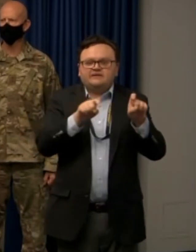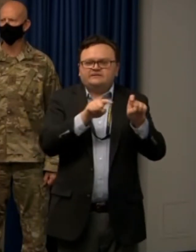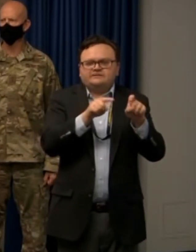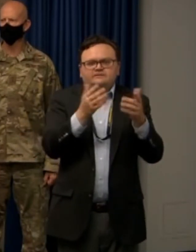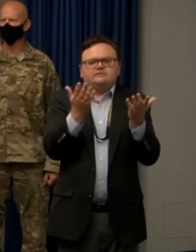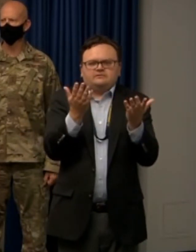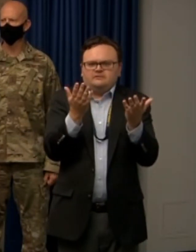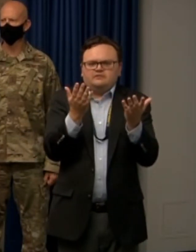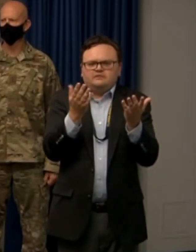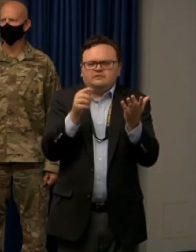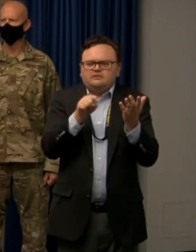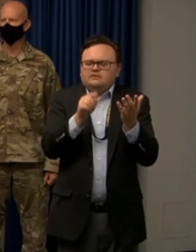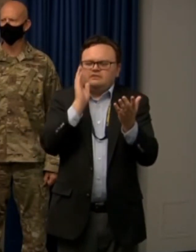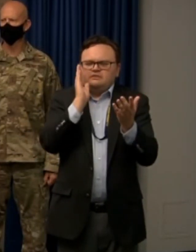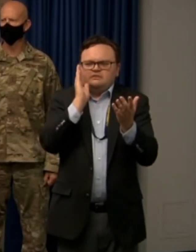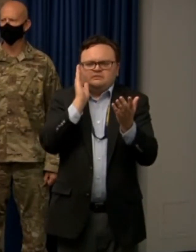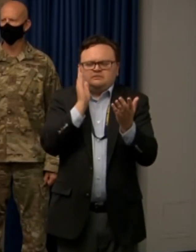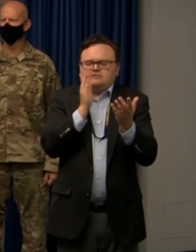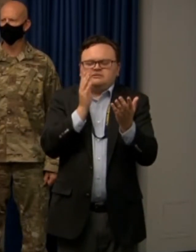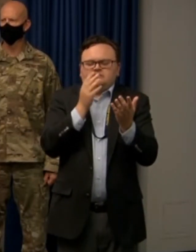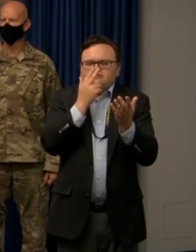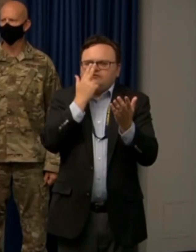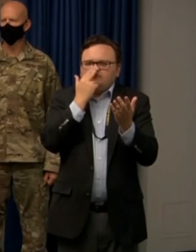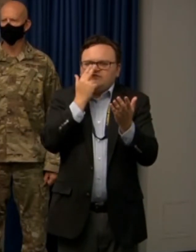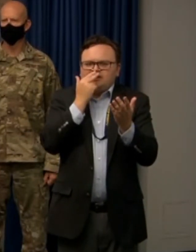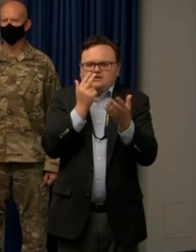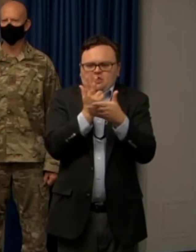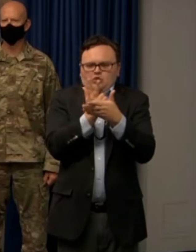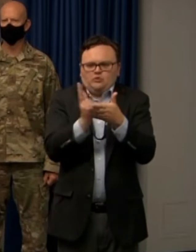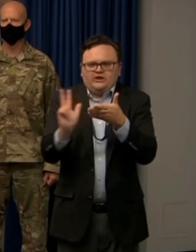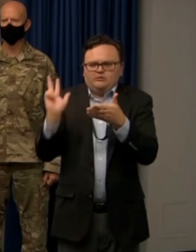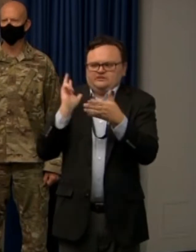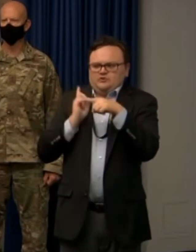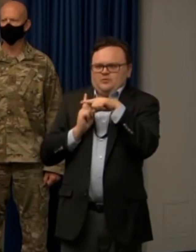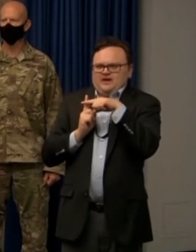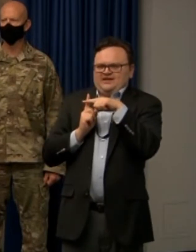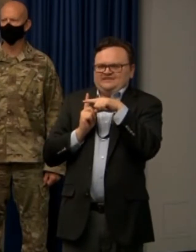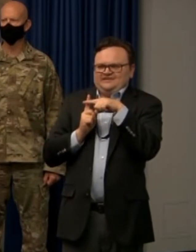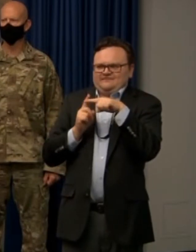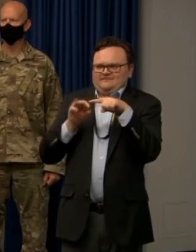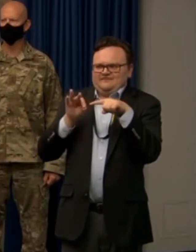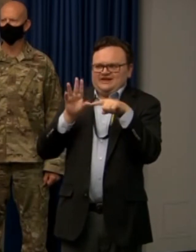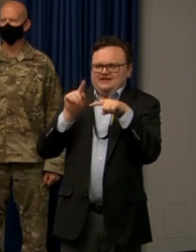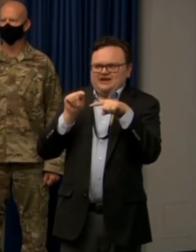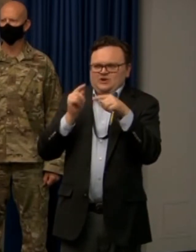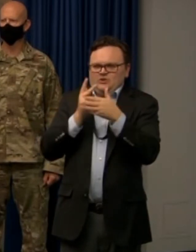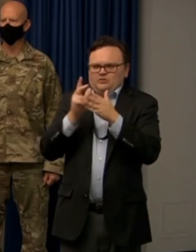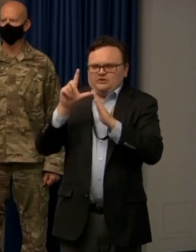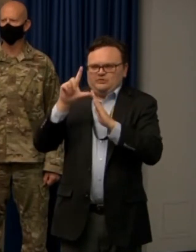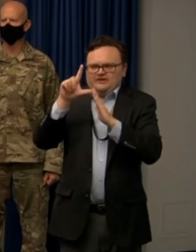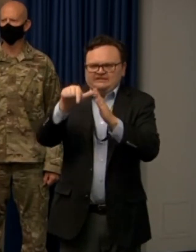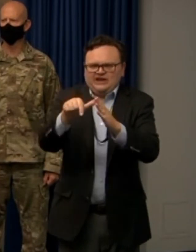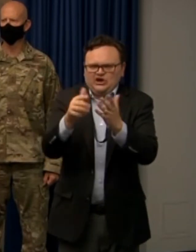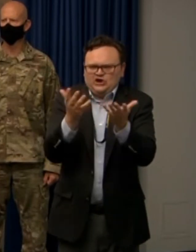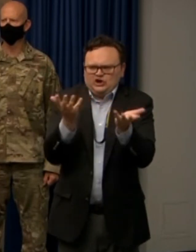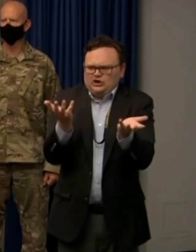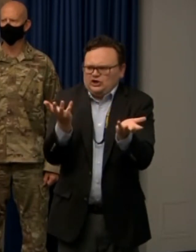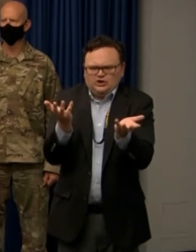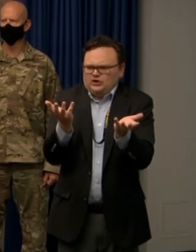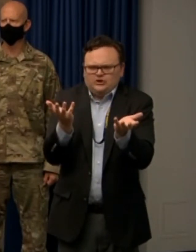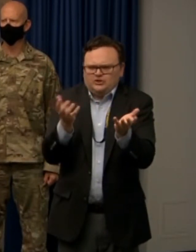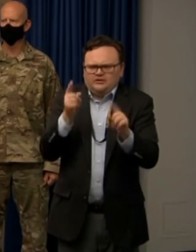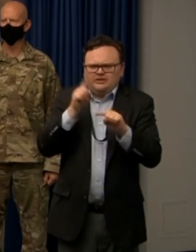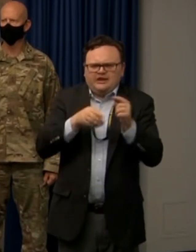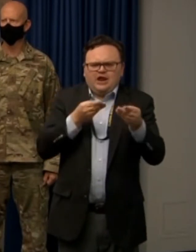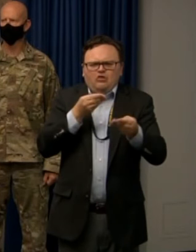data dumps for positives that were 3 weeks ago. And so to be able to get, first of all, the patient to get their, or the test taker to get their result in real